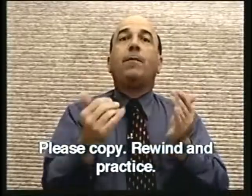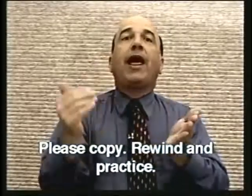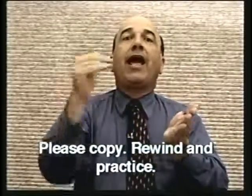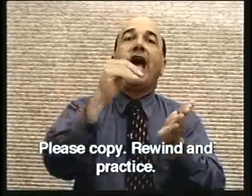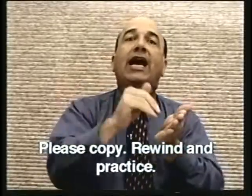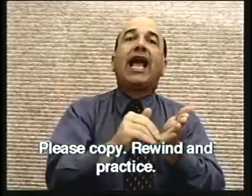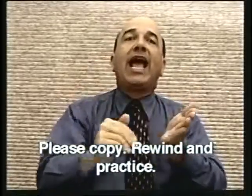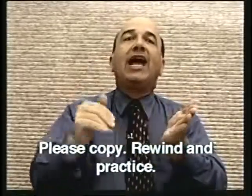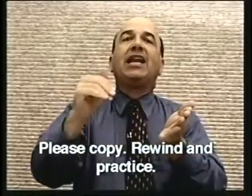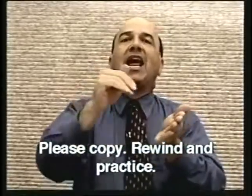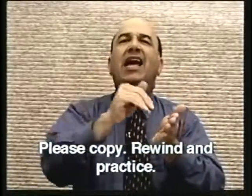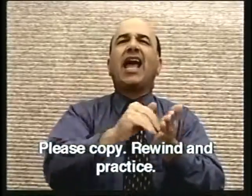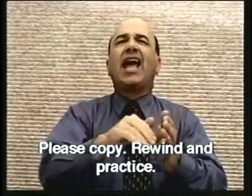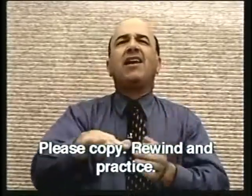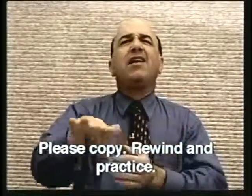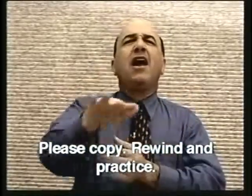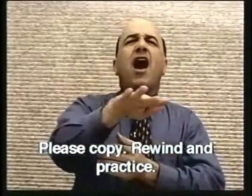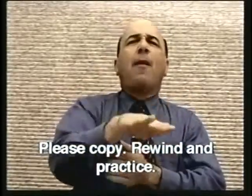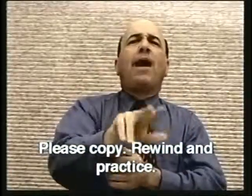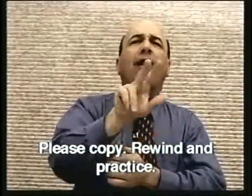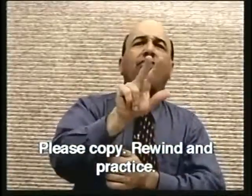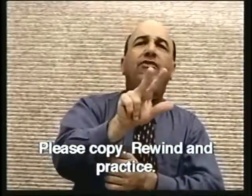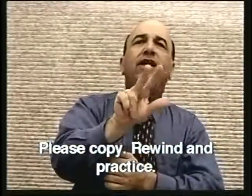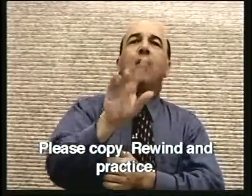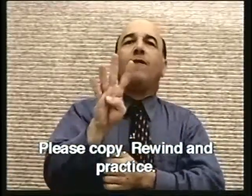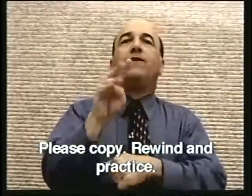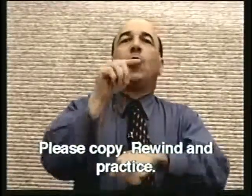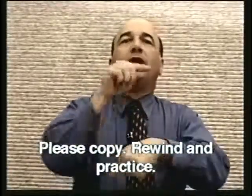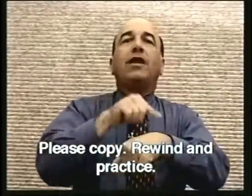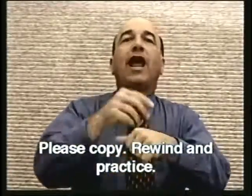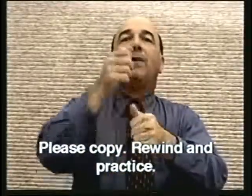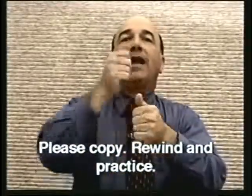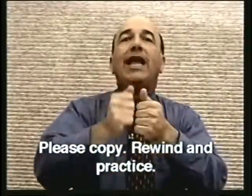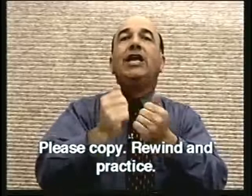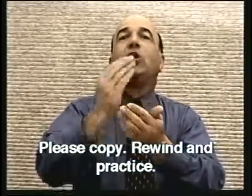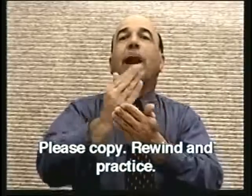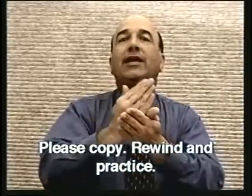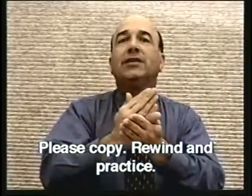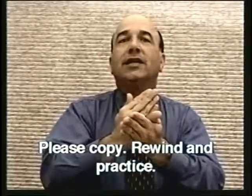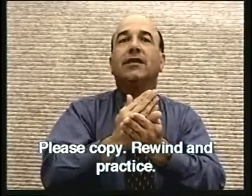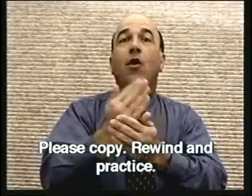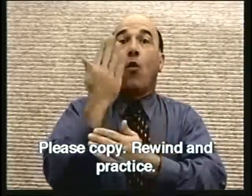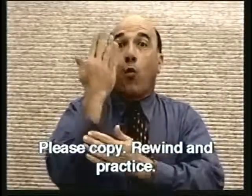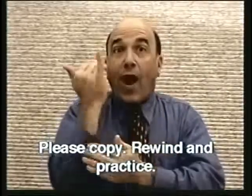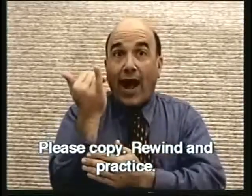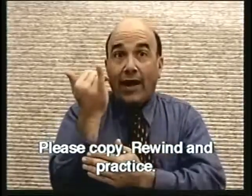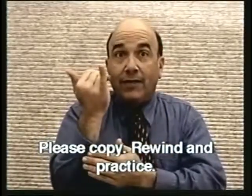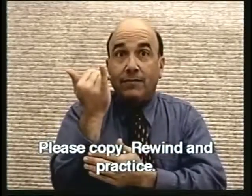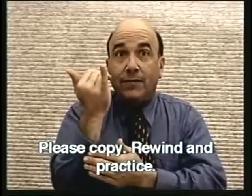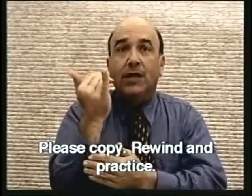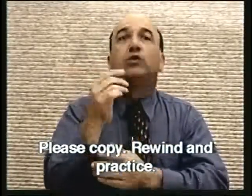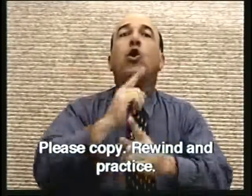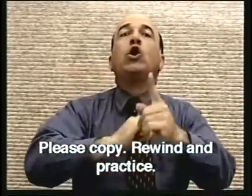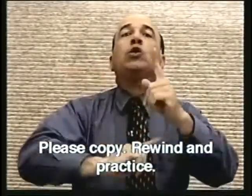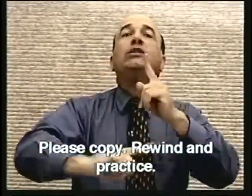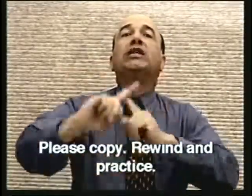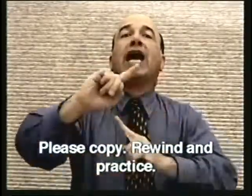play again, about 3 or 4 times each lesson. Why? So your sign